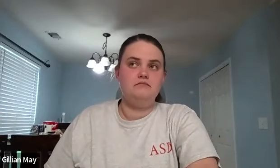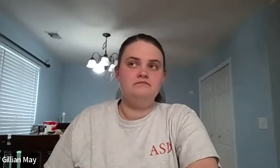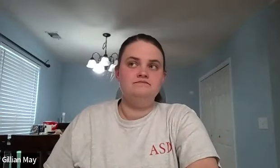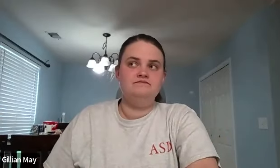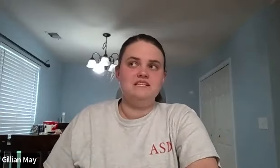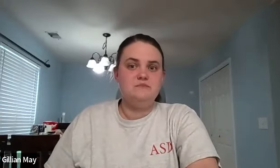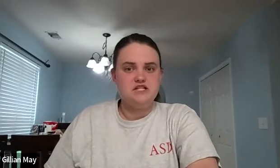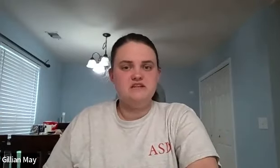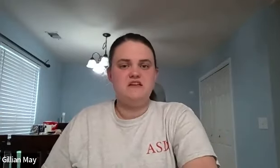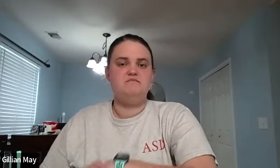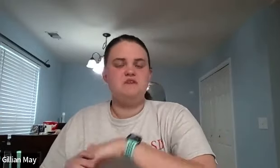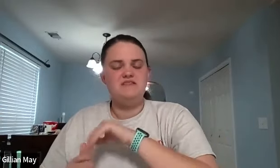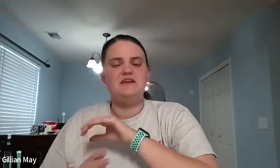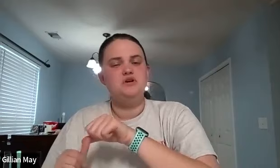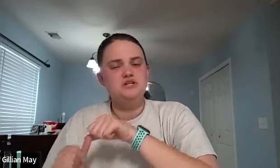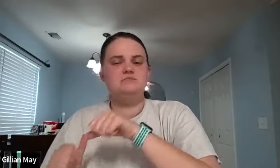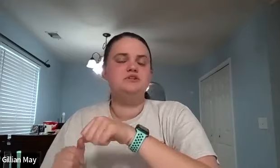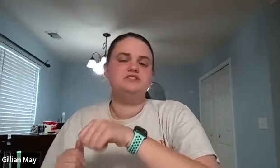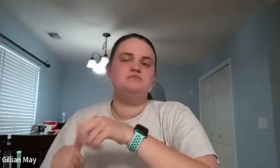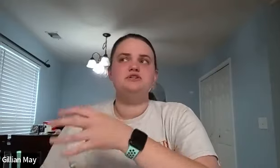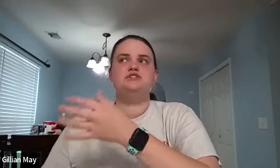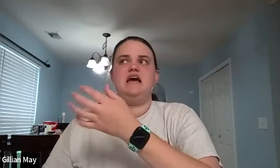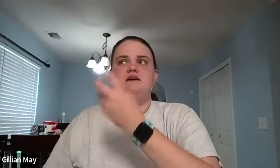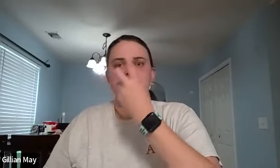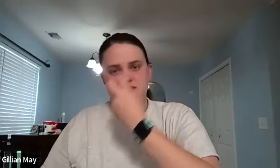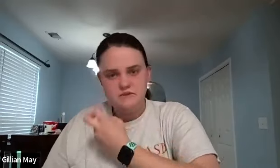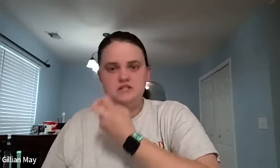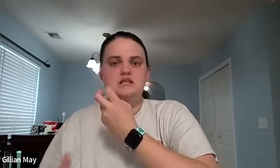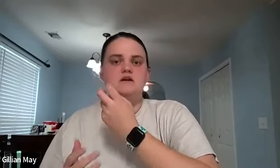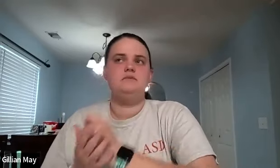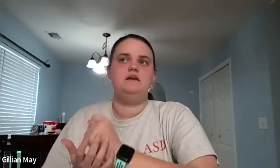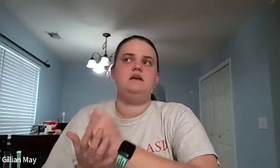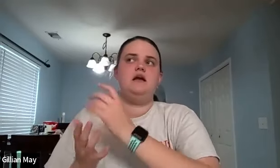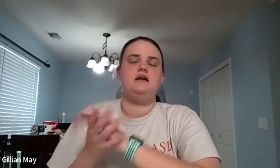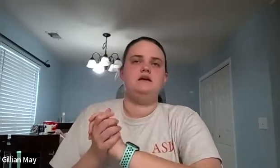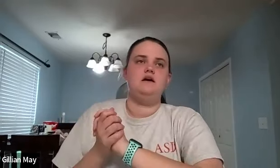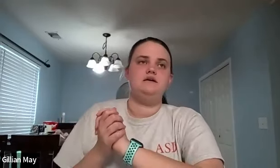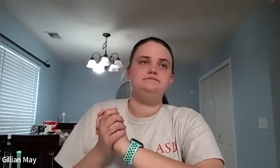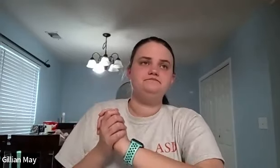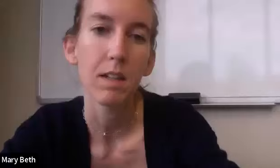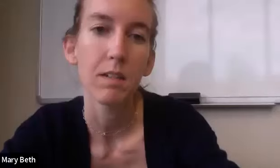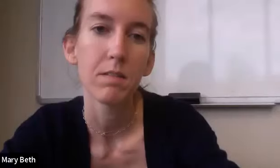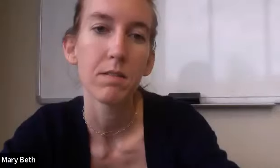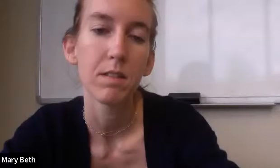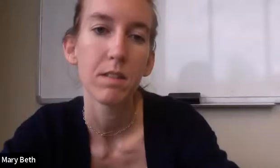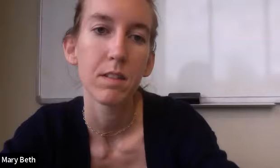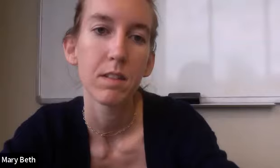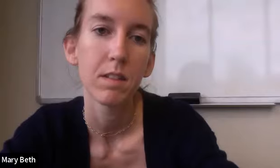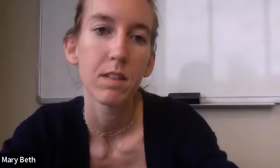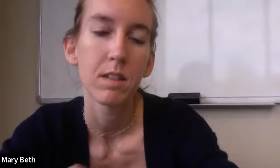And especially if they've been like pushed and pushed and pushed to have that speech therapy and with all the